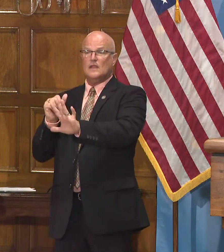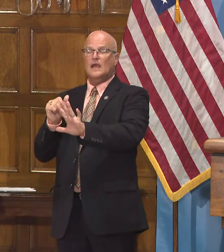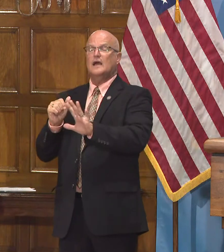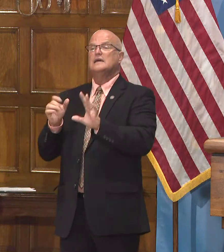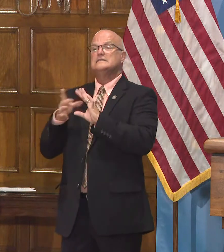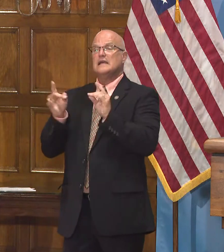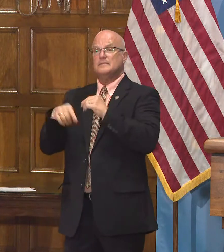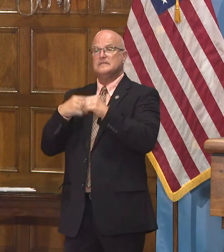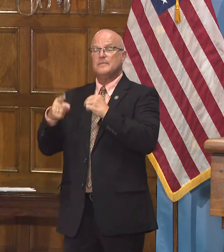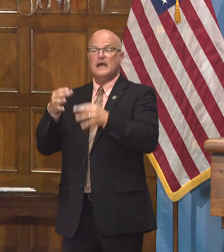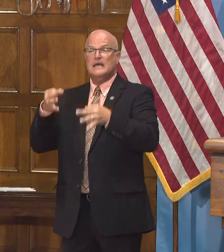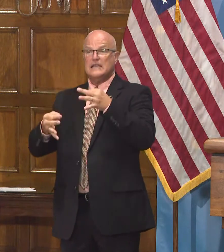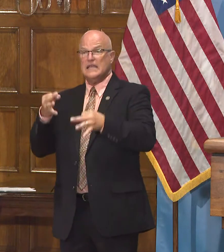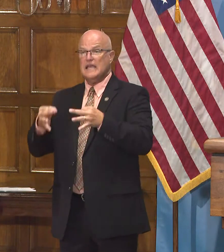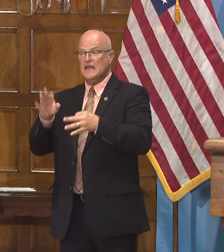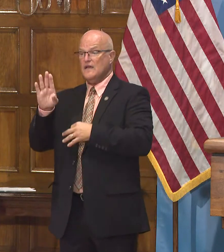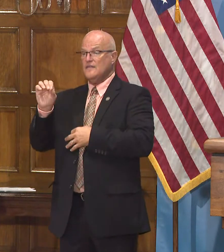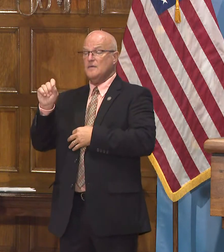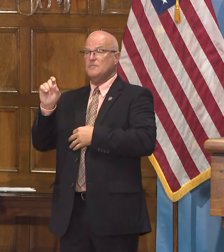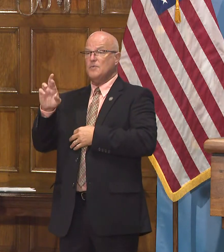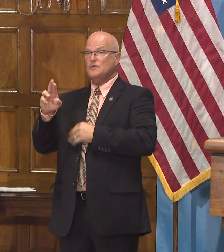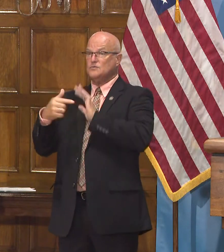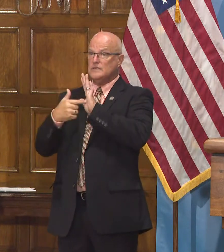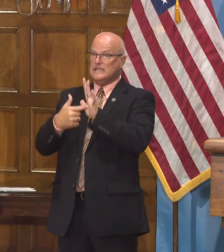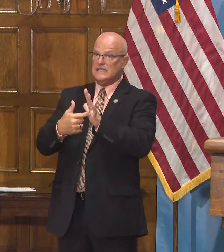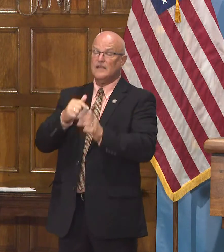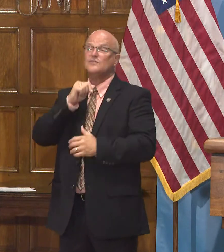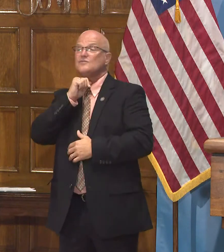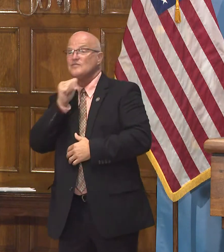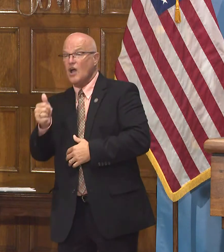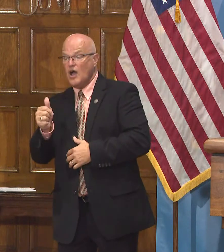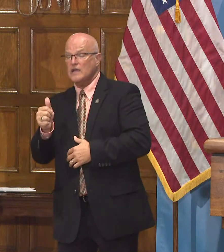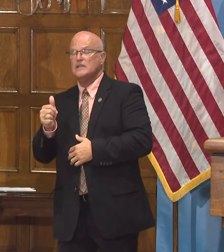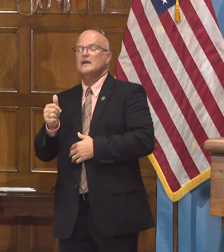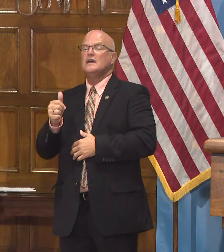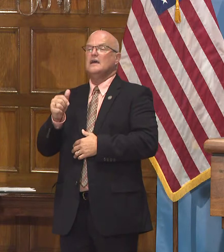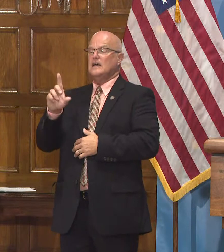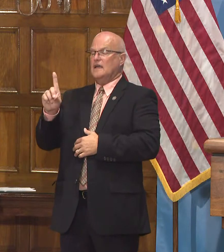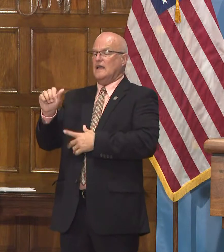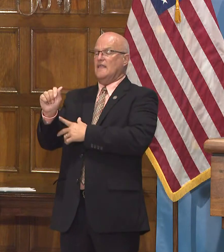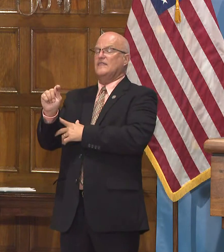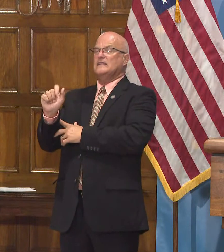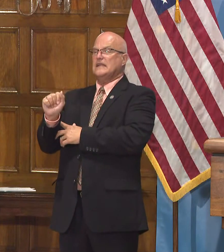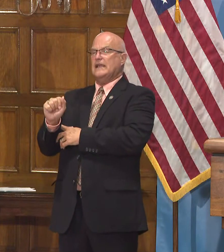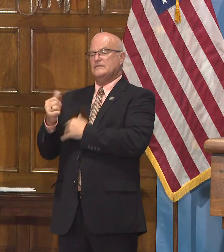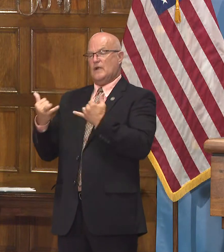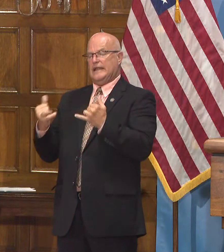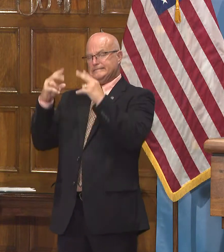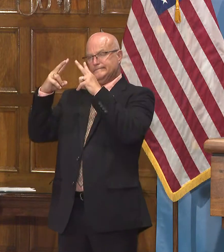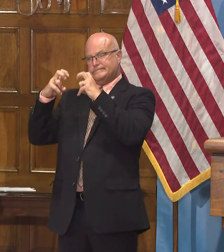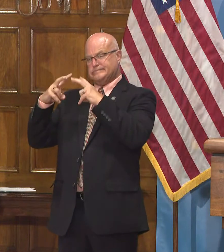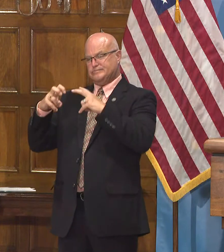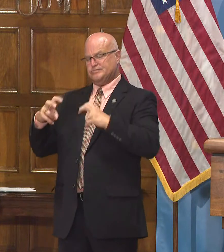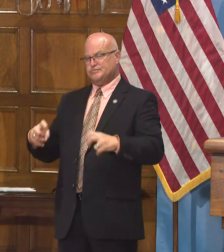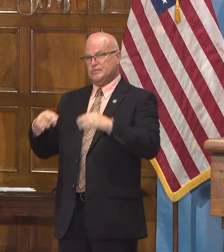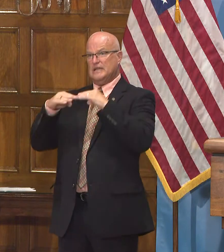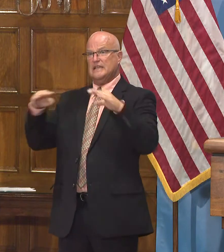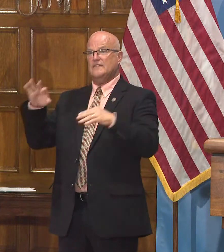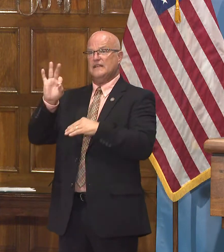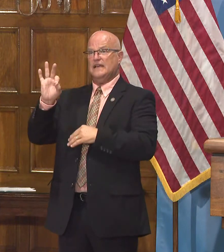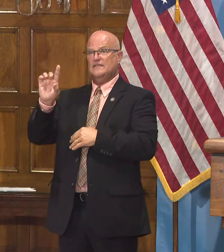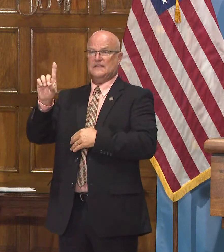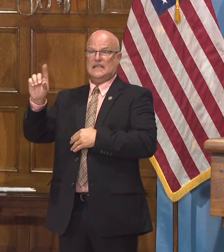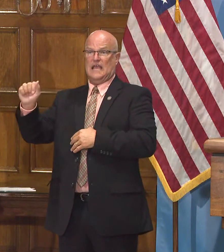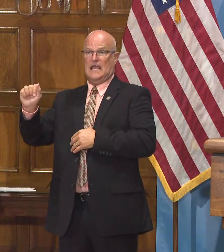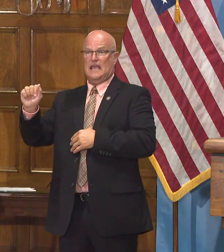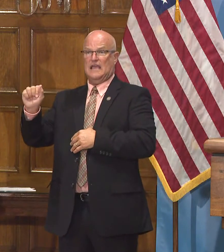making statements of whether the booster is indicated or not, the data is being analyzed at this time at the level of the FDA